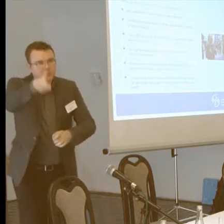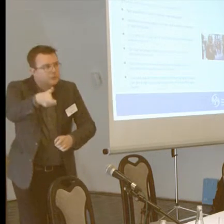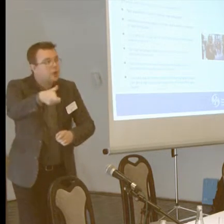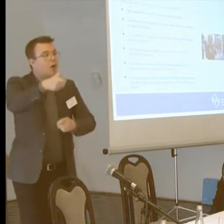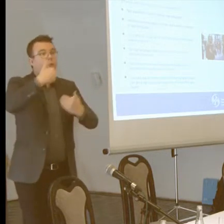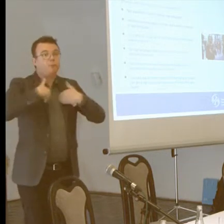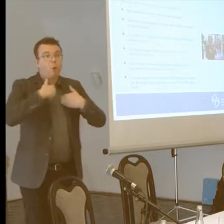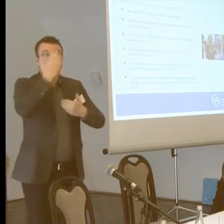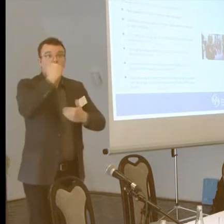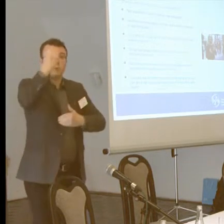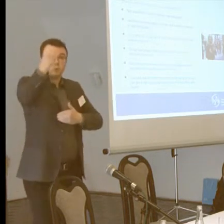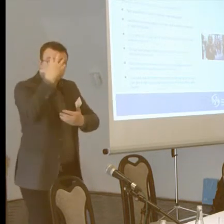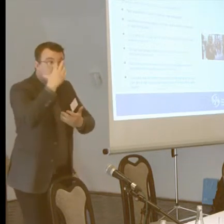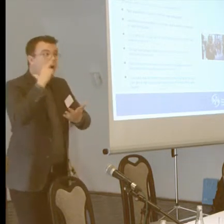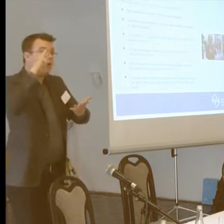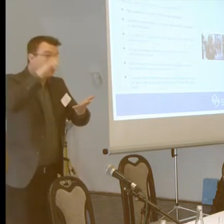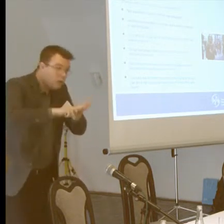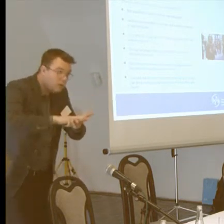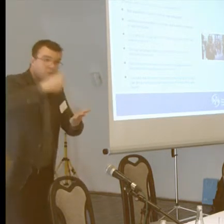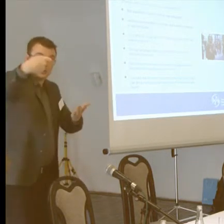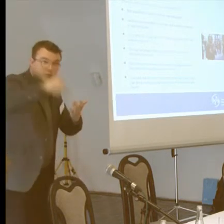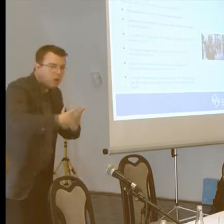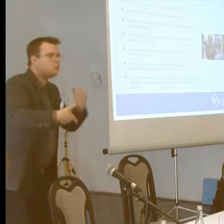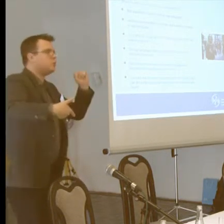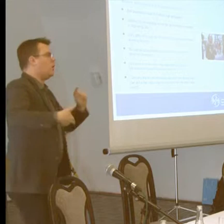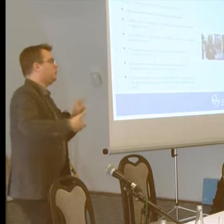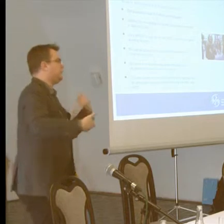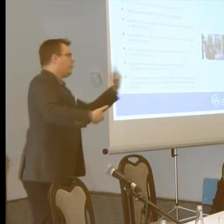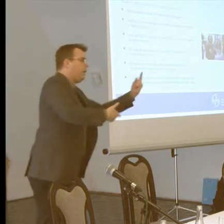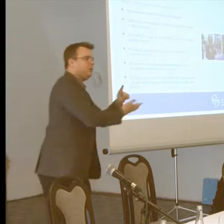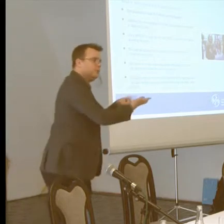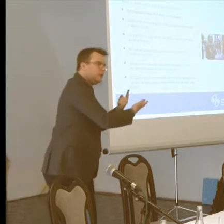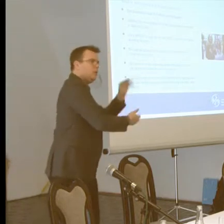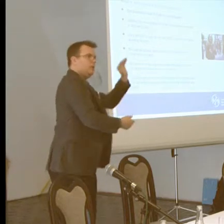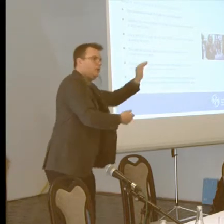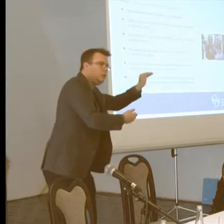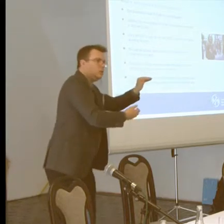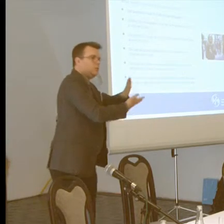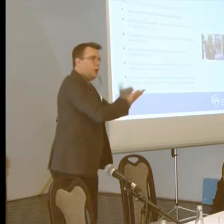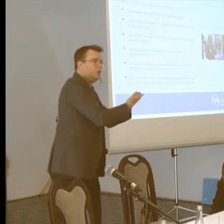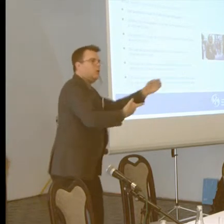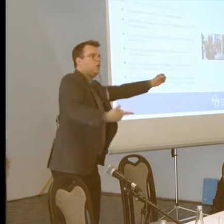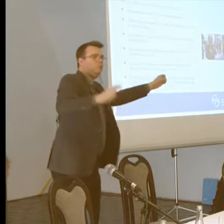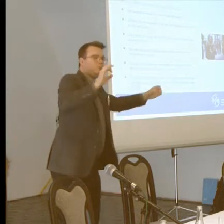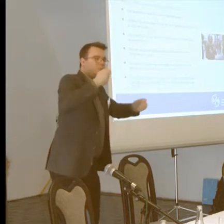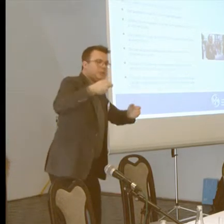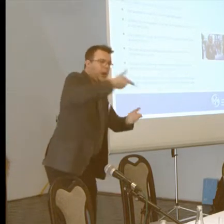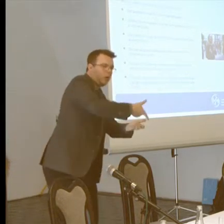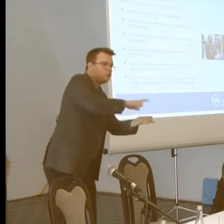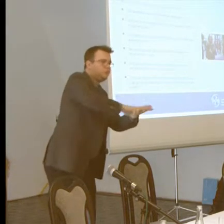to get in contact with the police, and when the police accept, yes, they are going to pay for the interpreter, and then going back to the office of